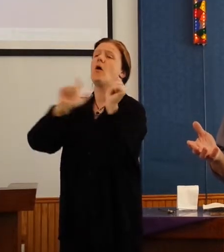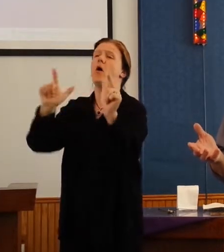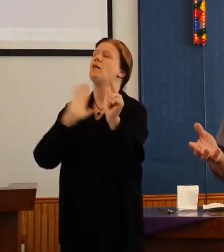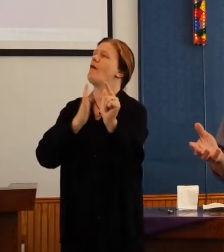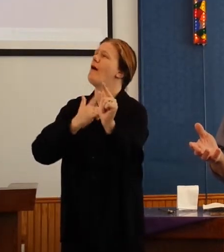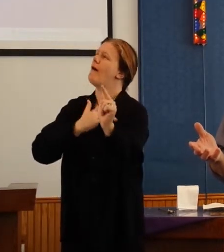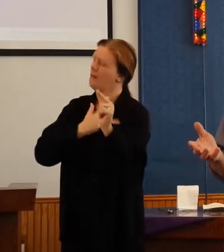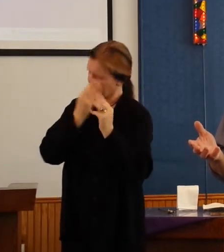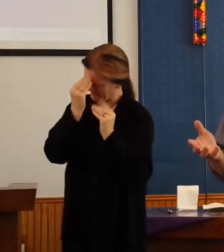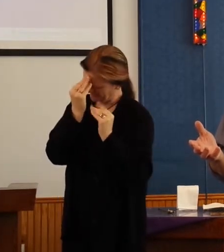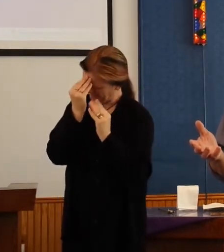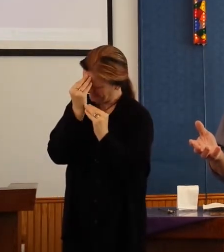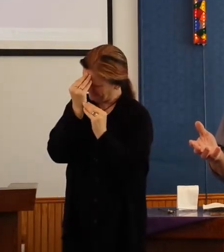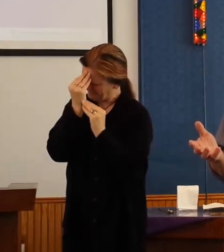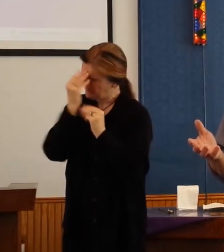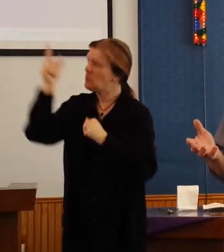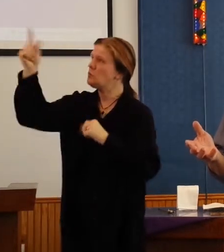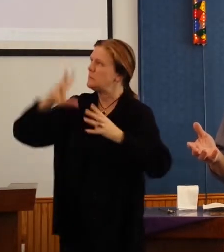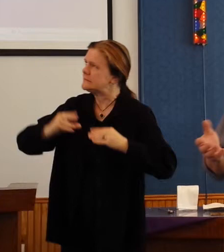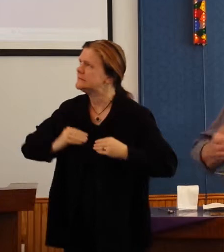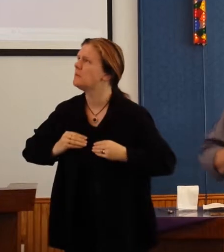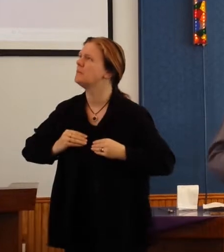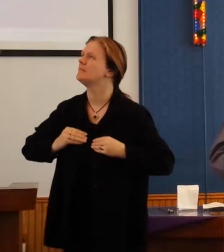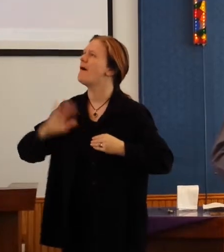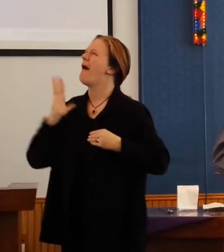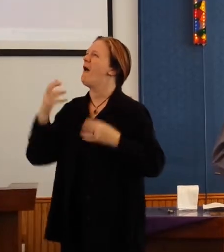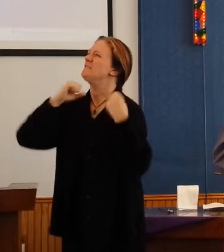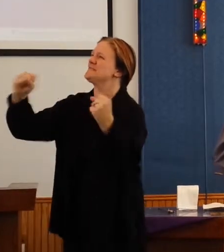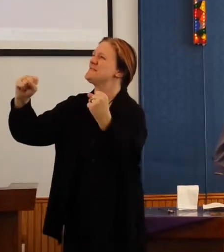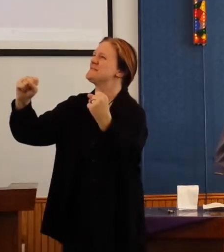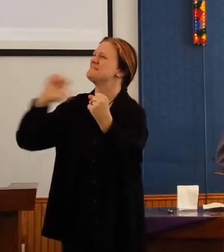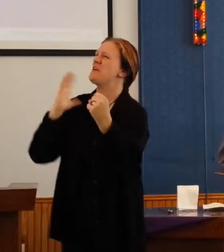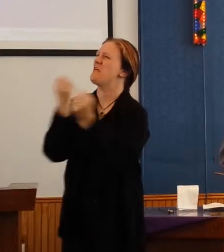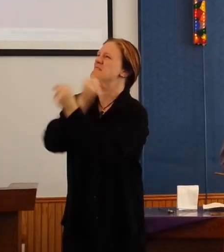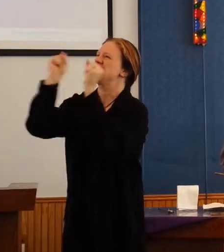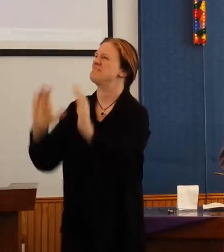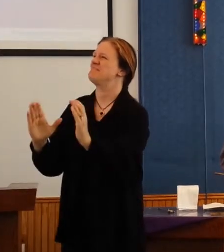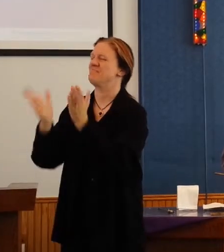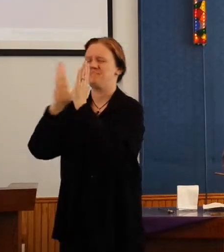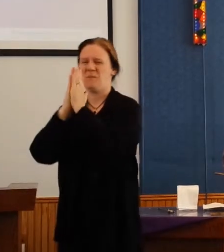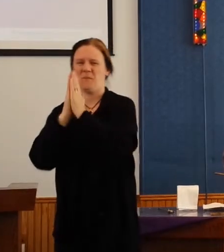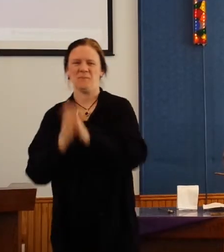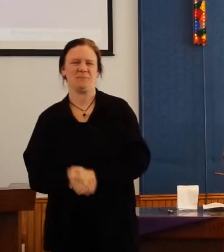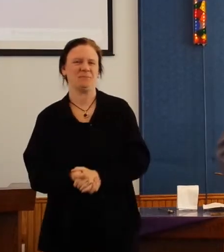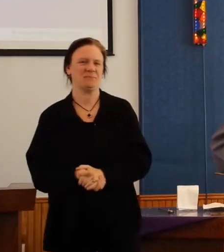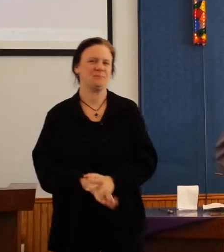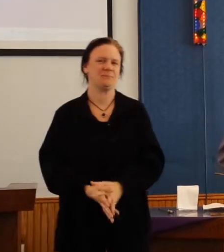be acceptable unto you, our strength and our Redeemer. Amen. Amen.